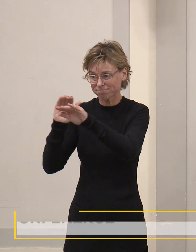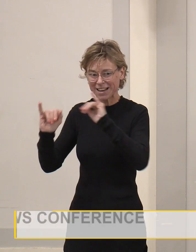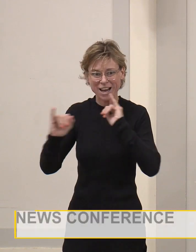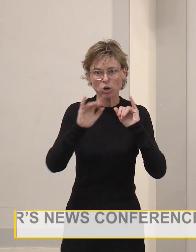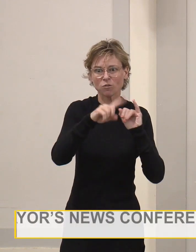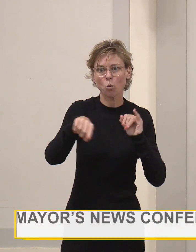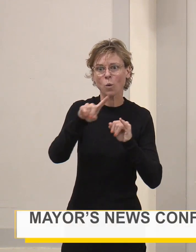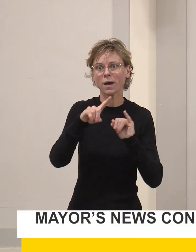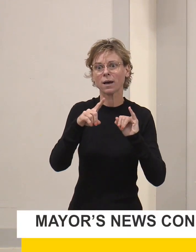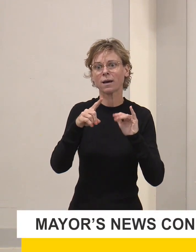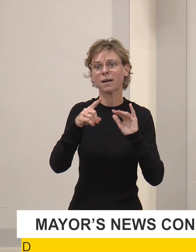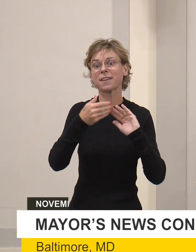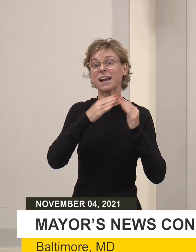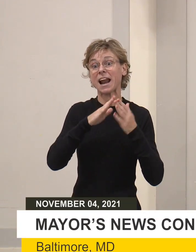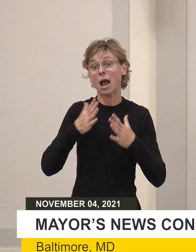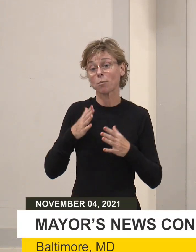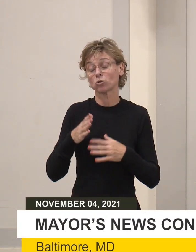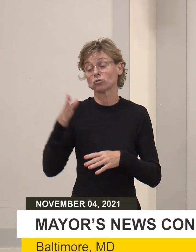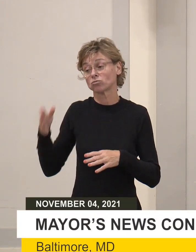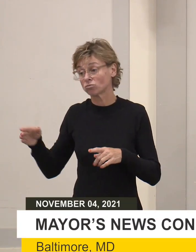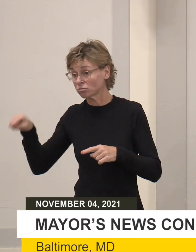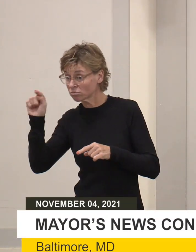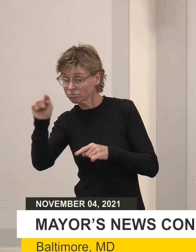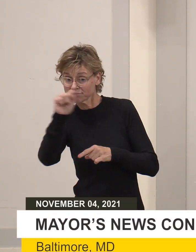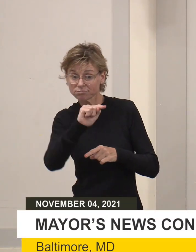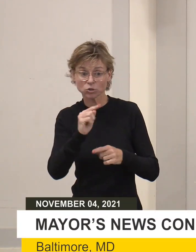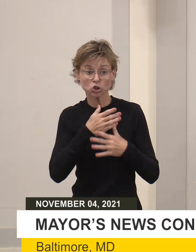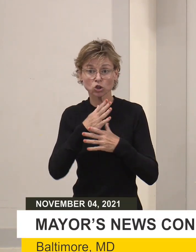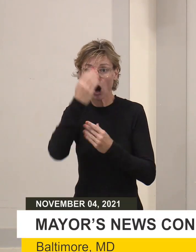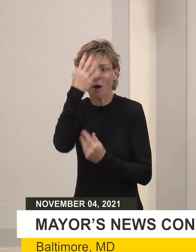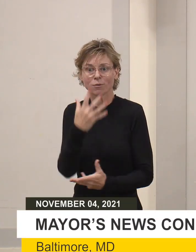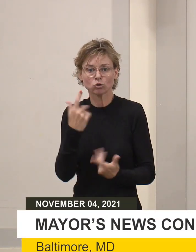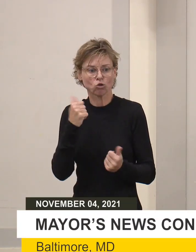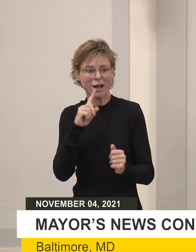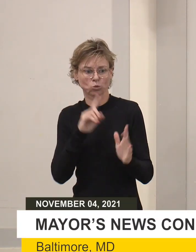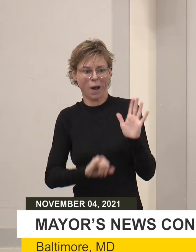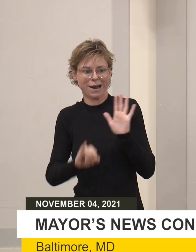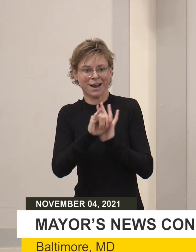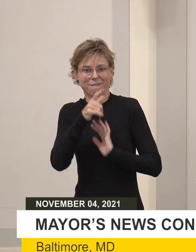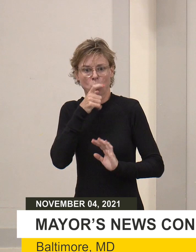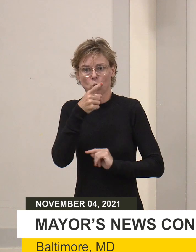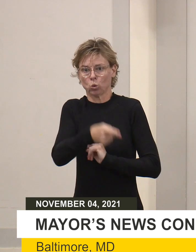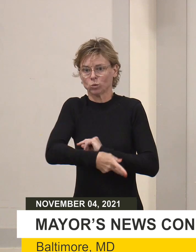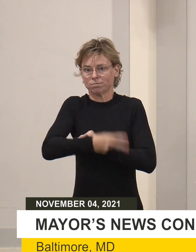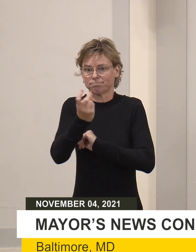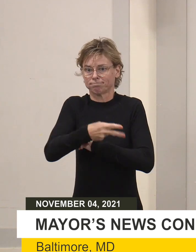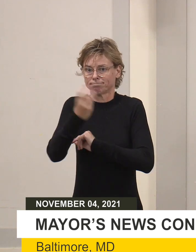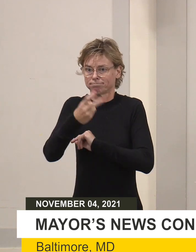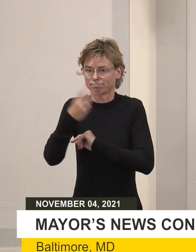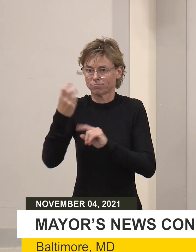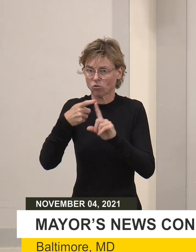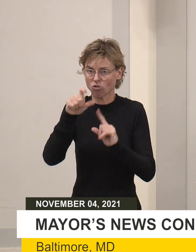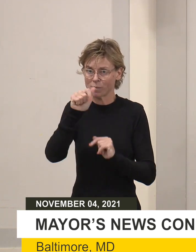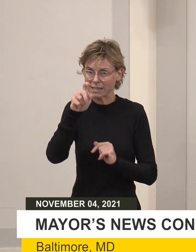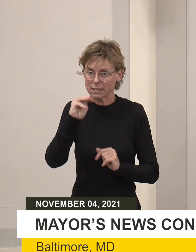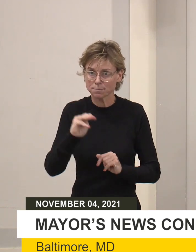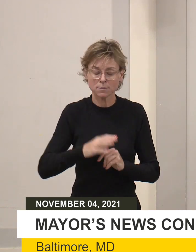make sure we share information to hopefully identify who's committing the ATM thefts. We continue